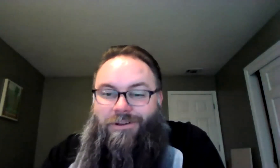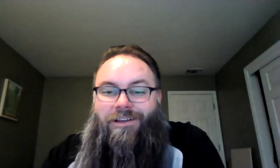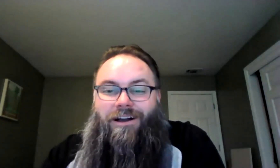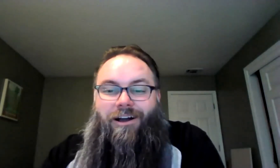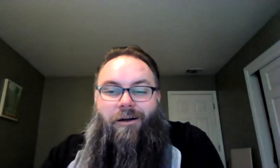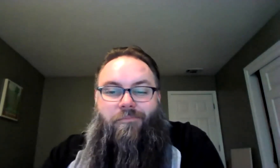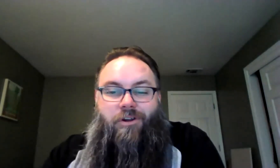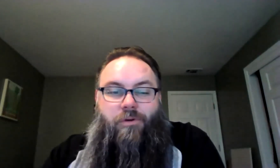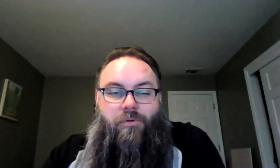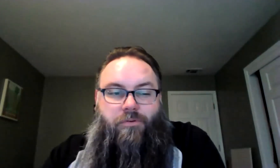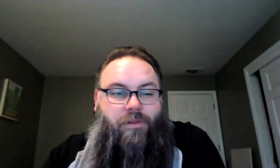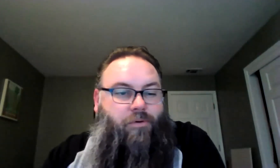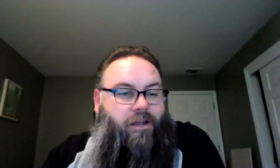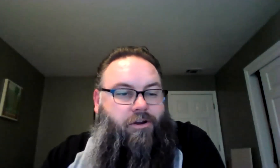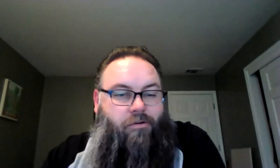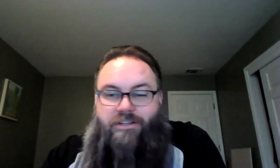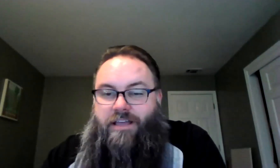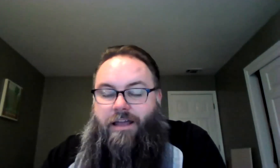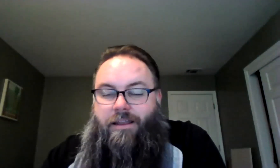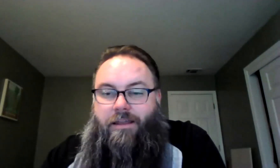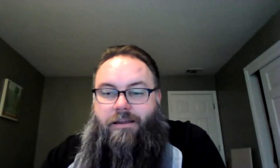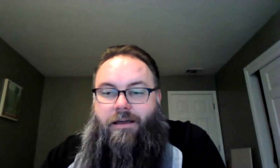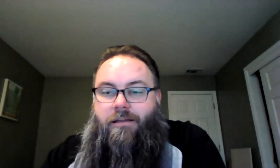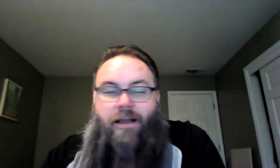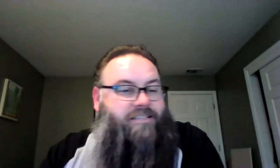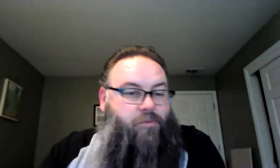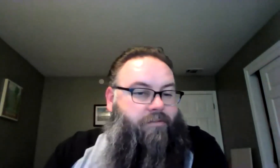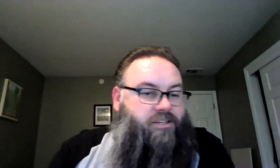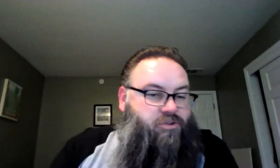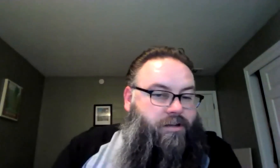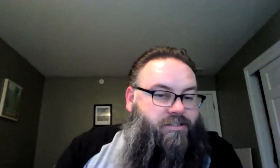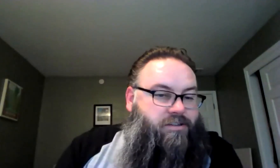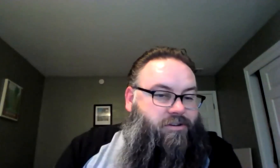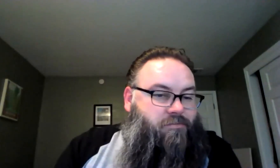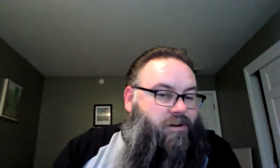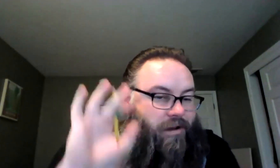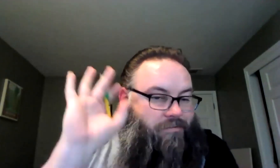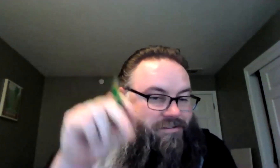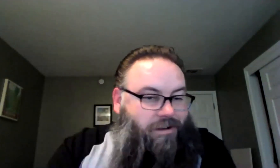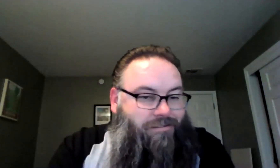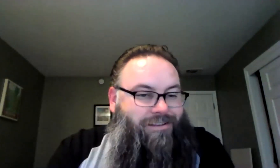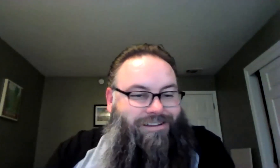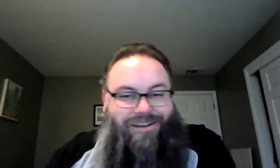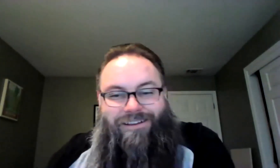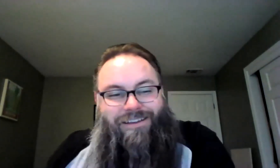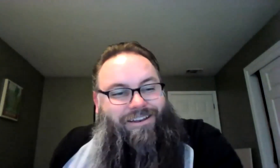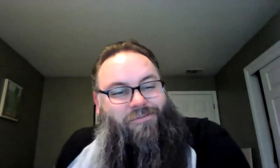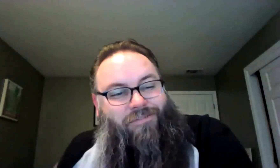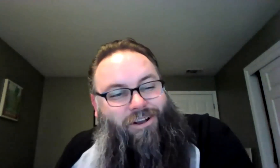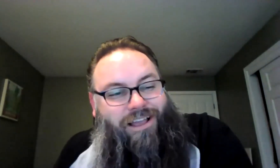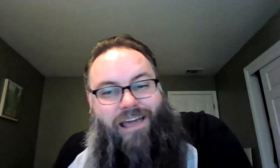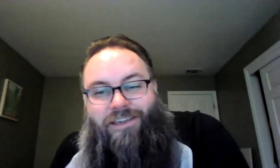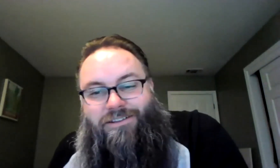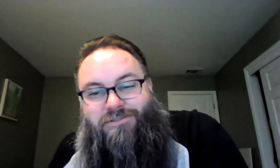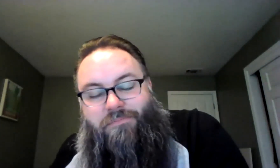than we do. We really want to encourage that. And I see Reva has joined us too. So good morning, Reva, as well. Again, another